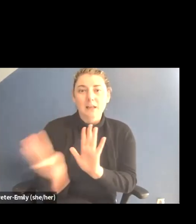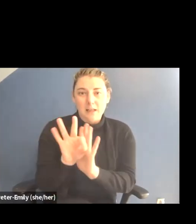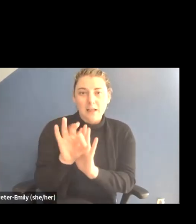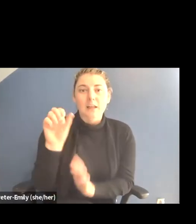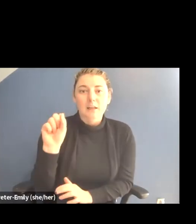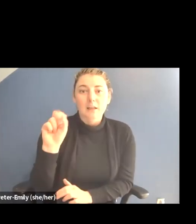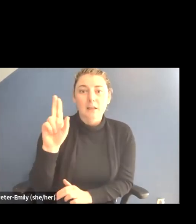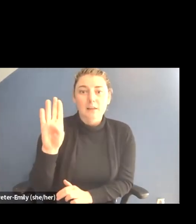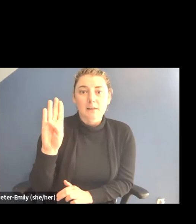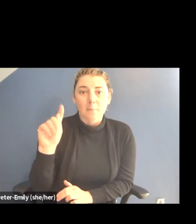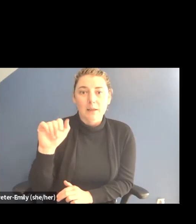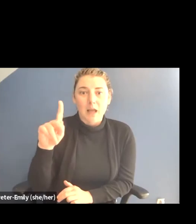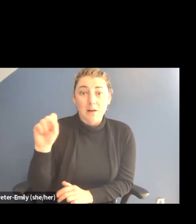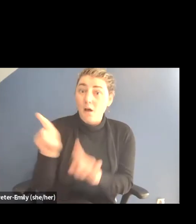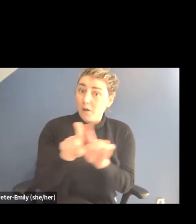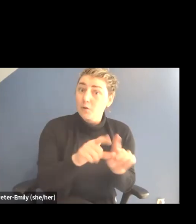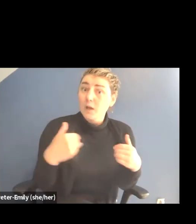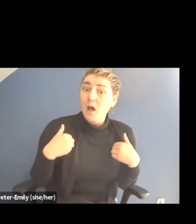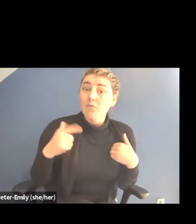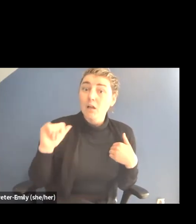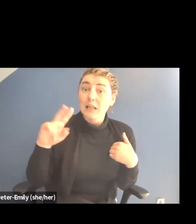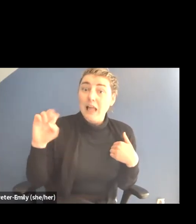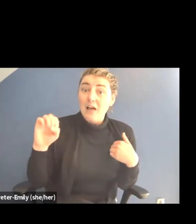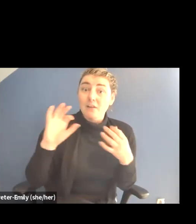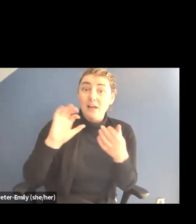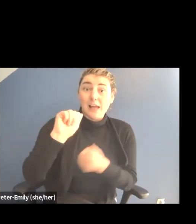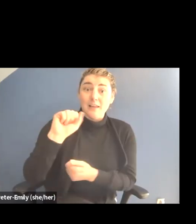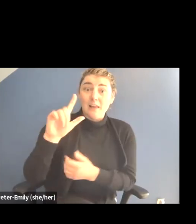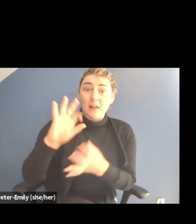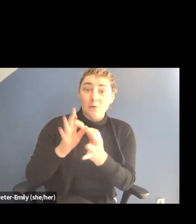can see, this call also has live ASL interpretation as well.